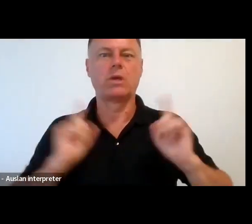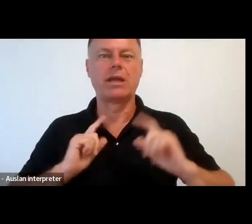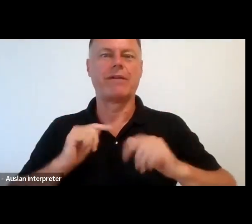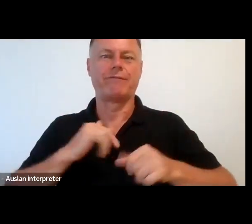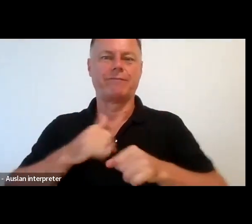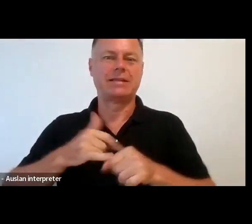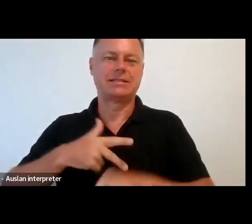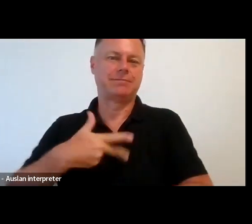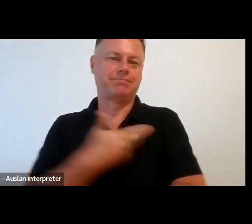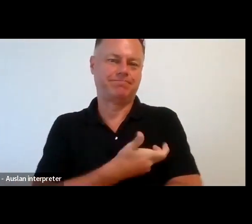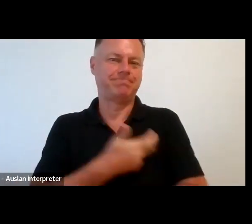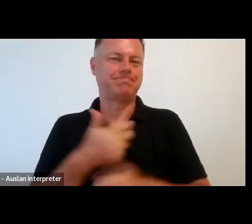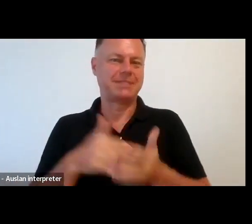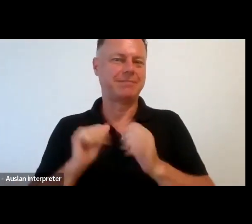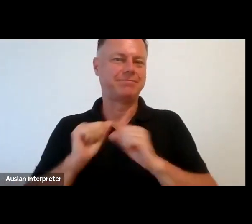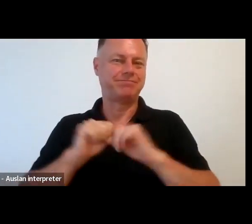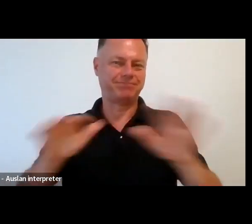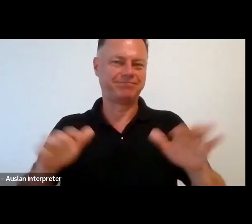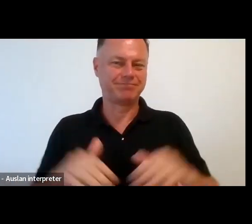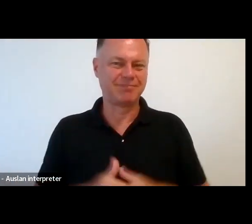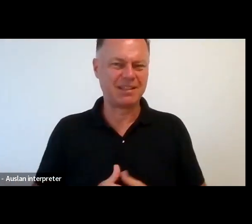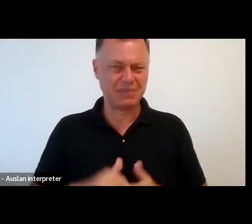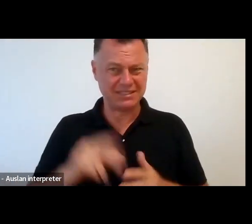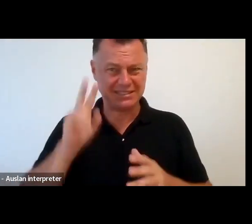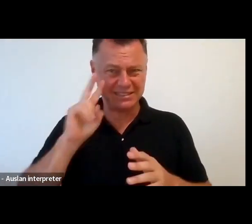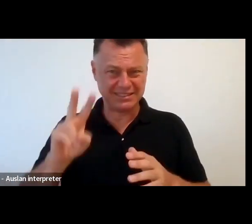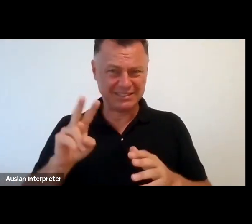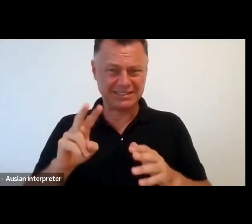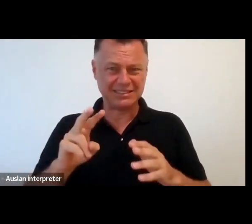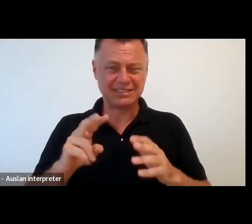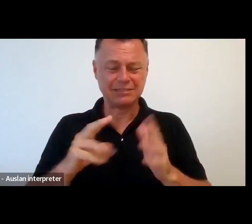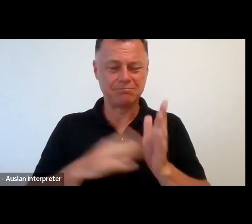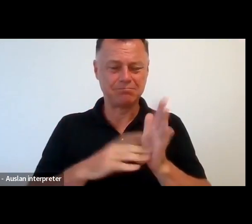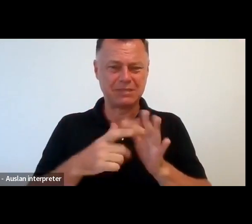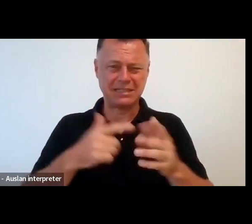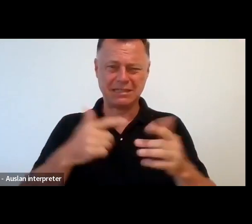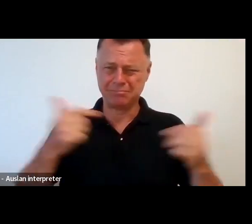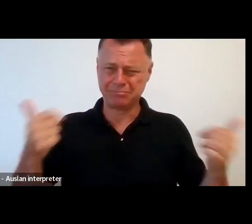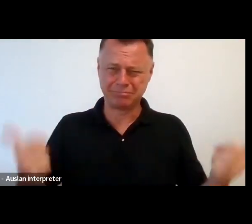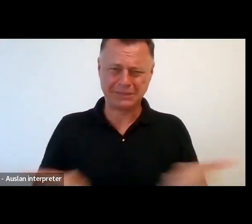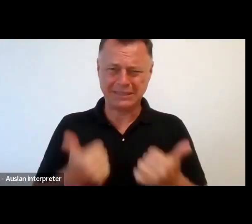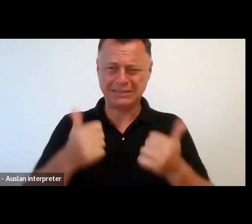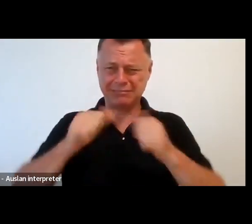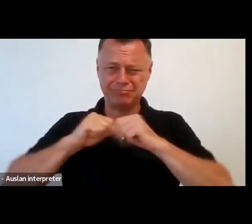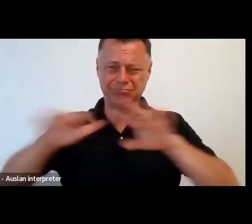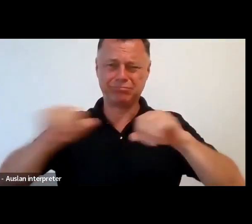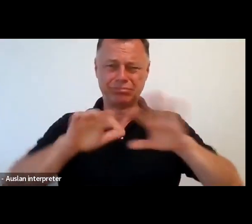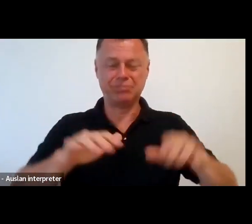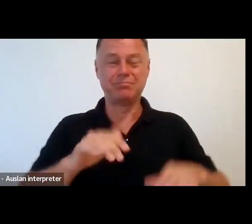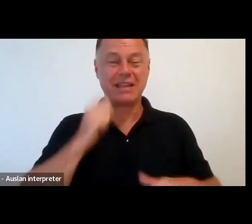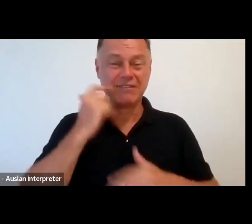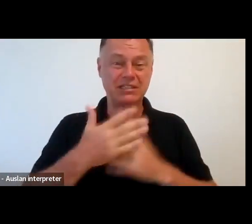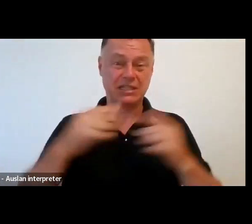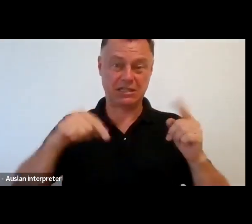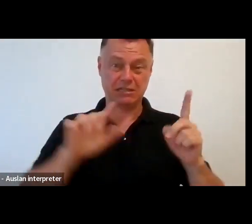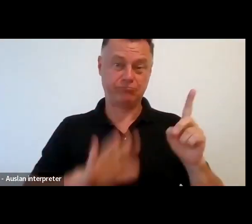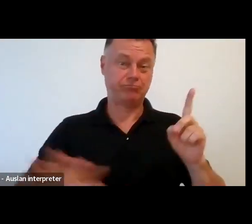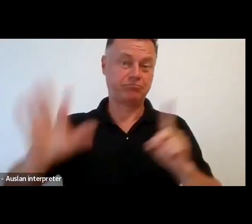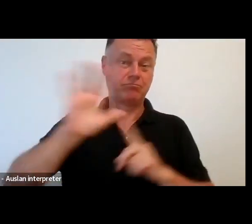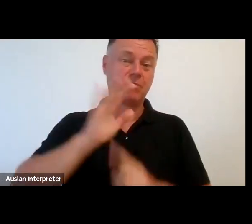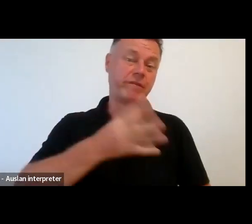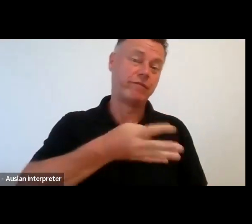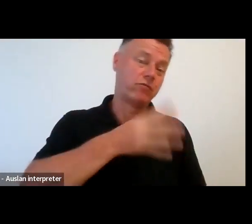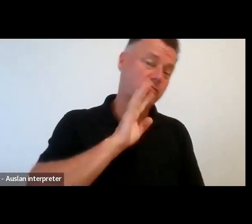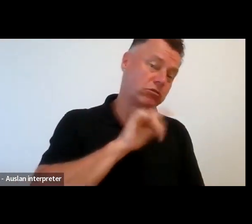region. So a lot of people are getting it. We know that from the case numbers. About 400 to 500 a day that are